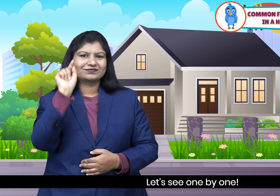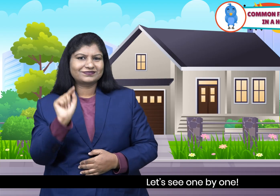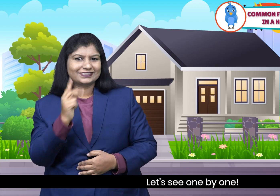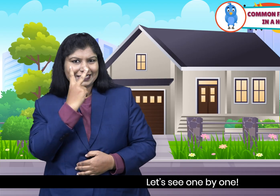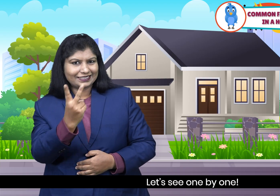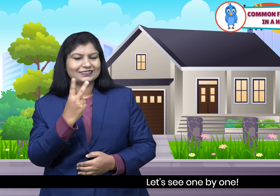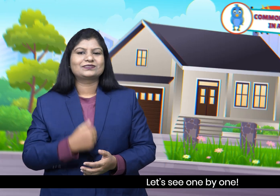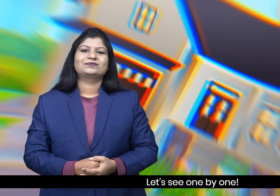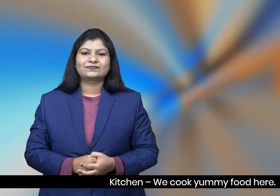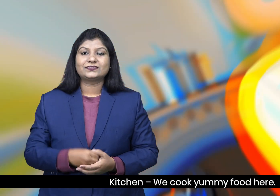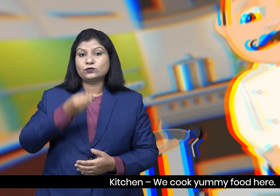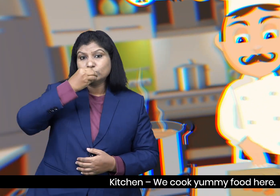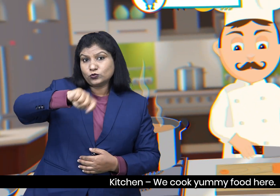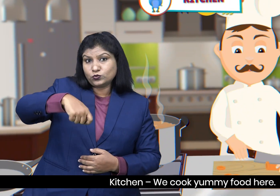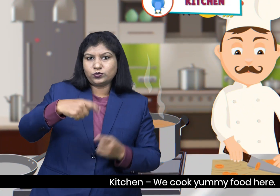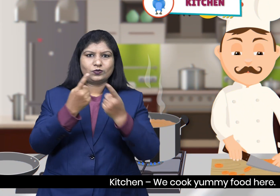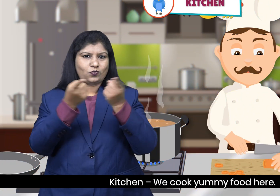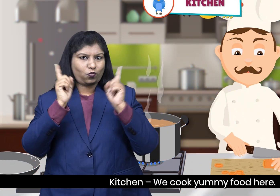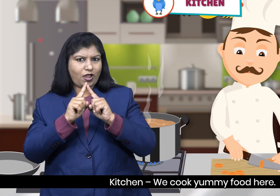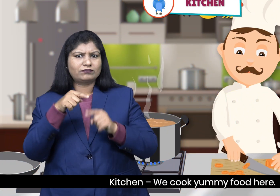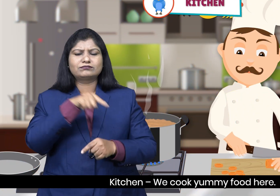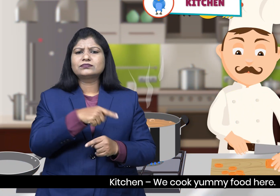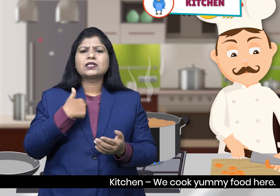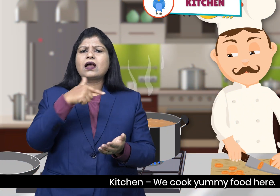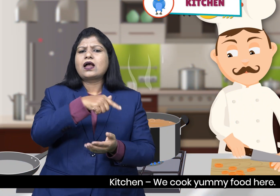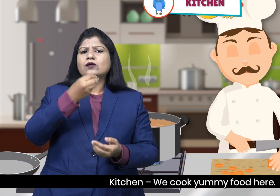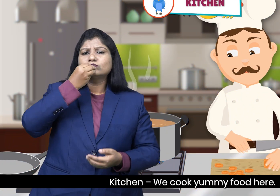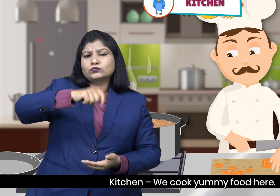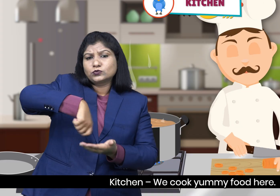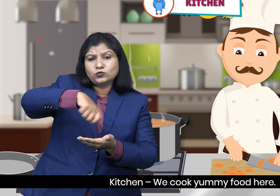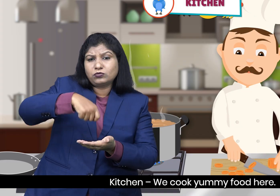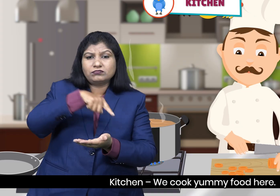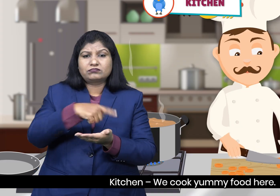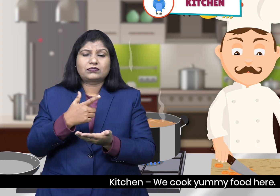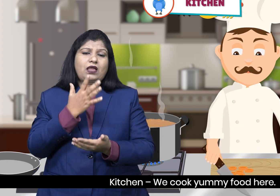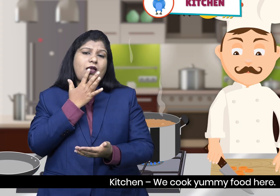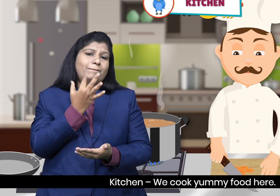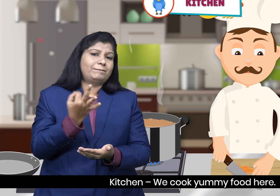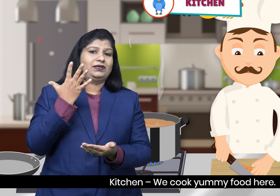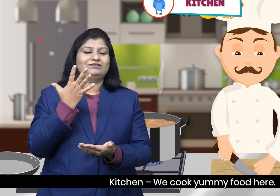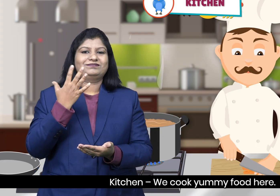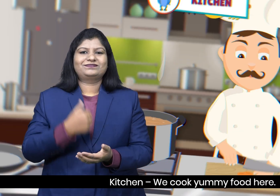one. Kitchen. We cook yummy food here.